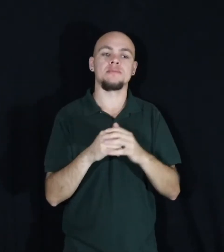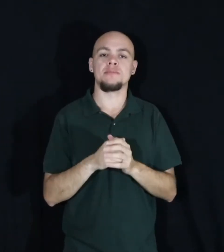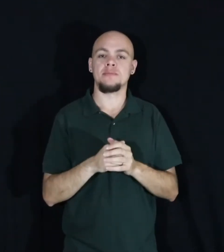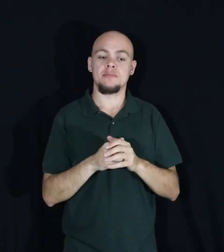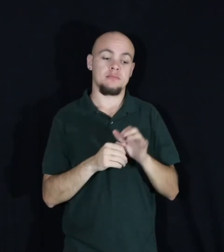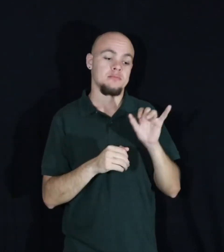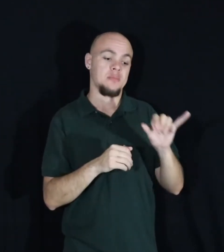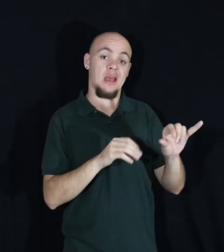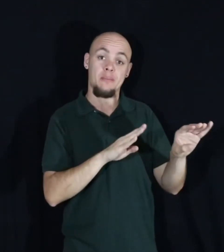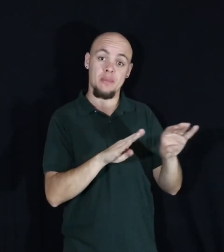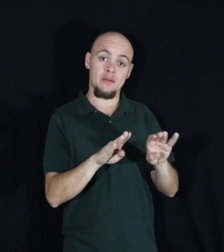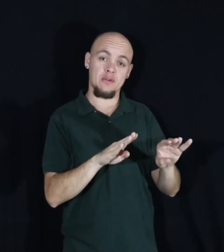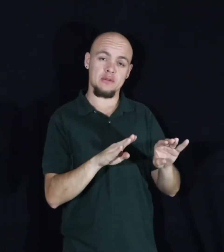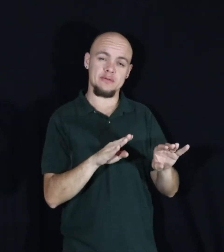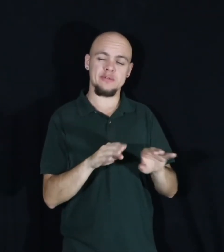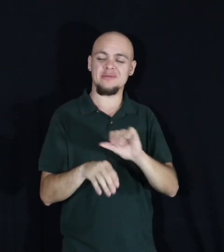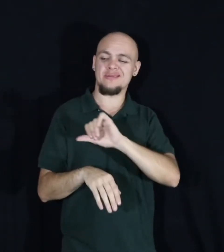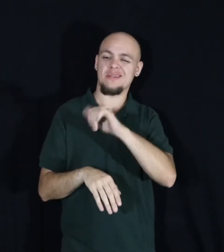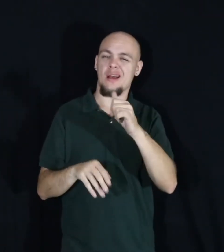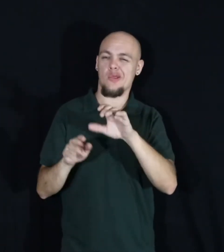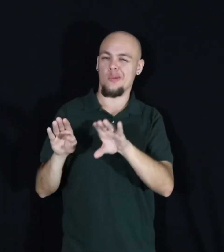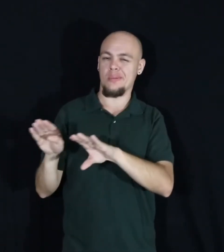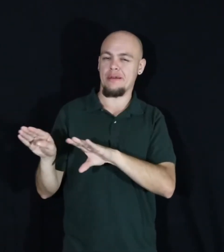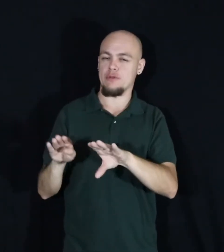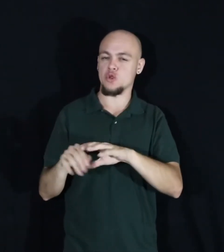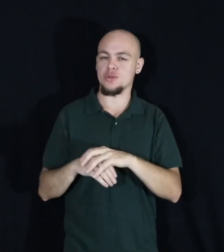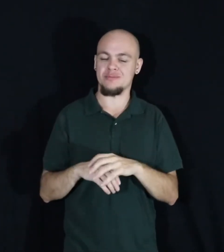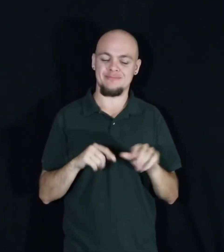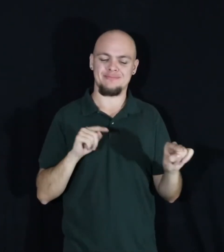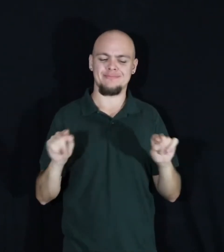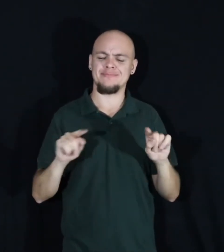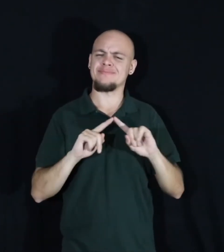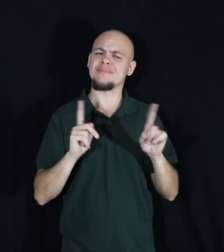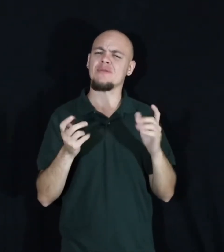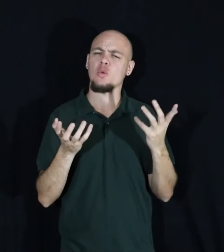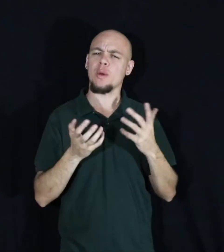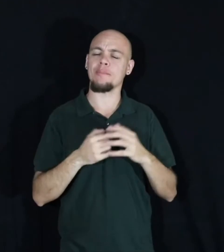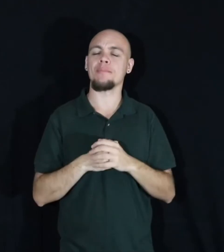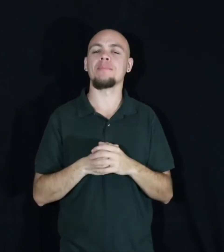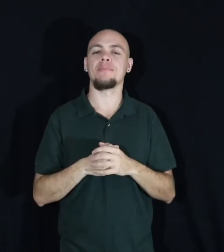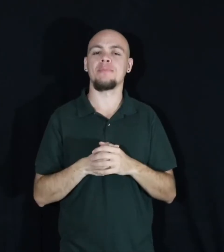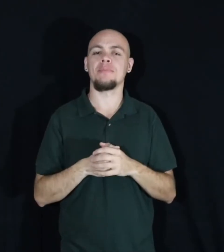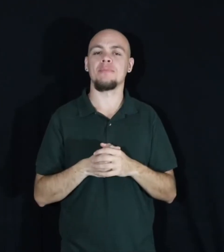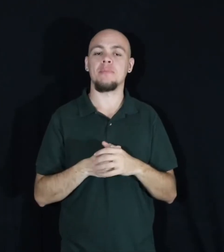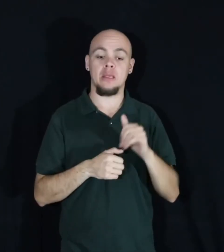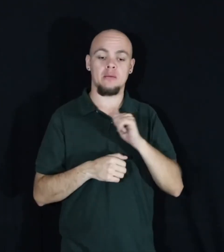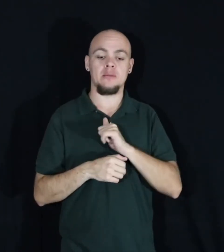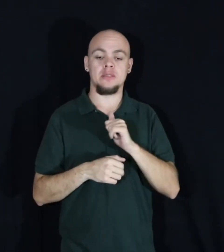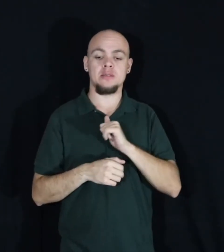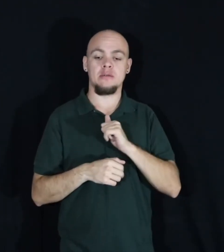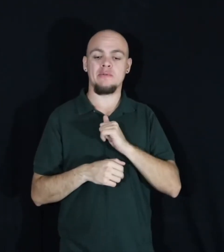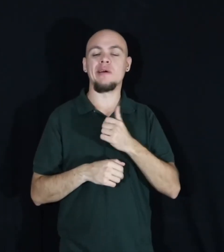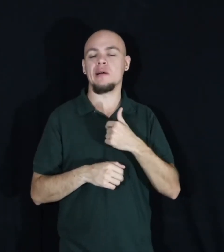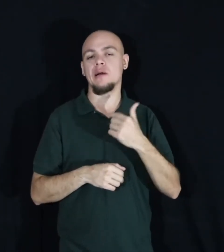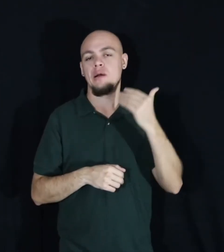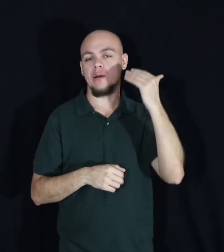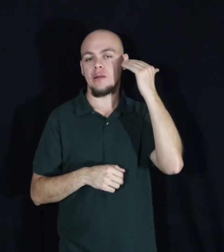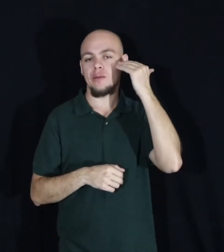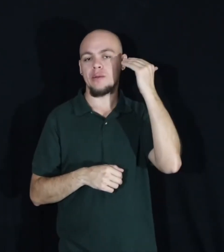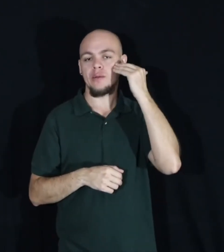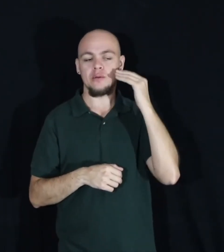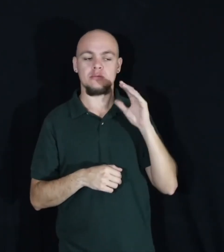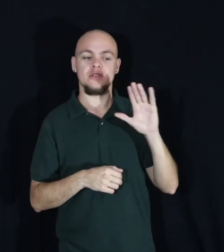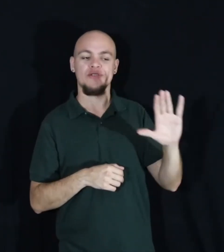acts between others, right? Because what's the difference is, as myself, I was aware of the act. I